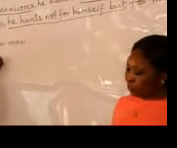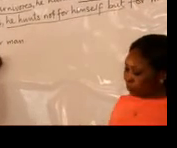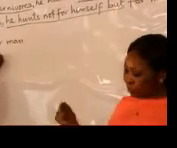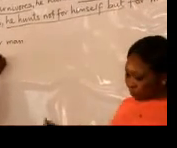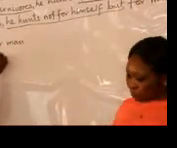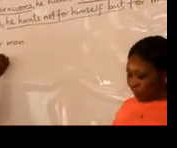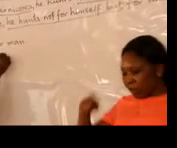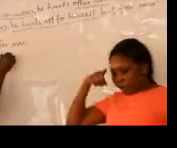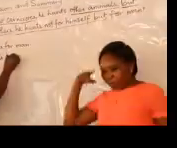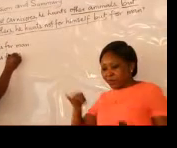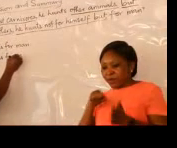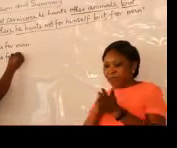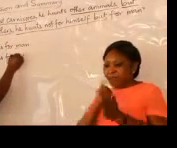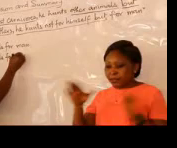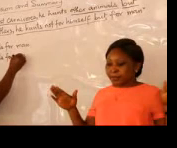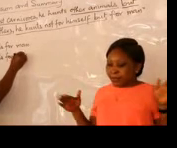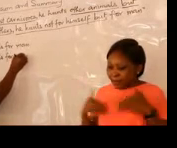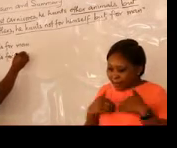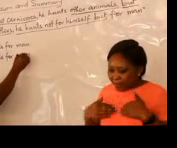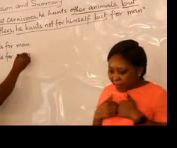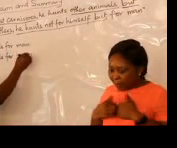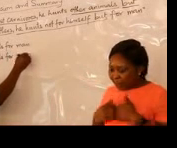for man.